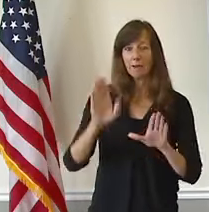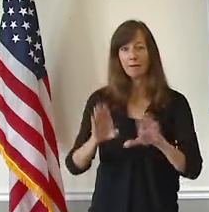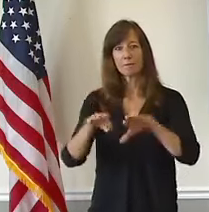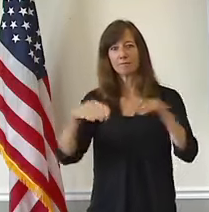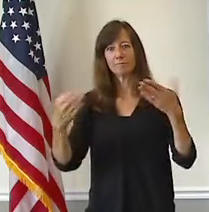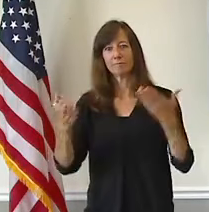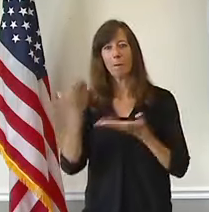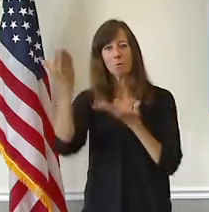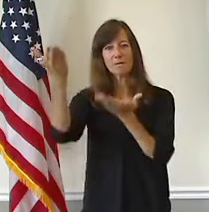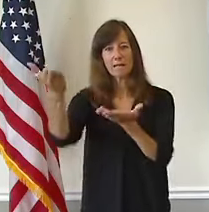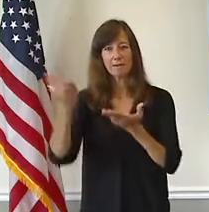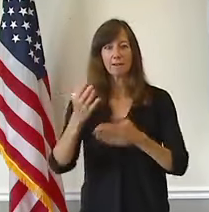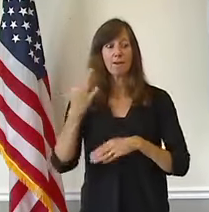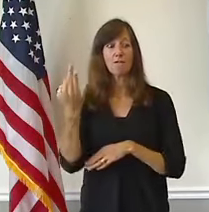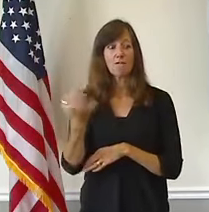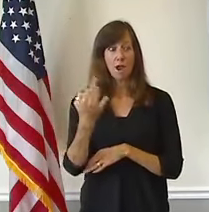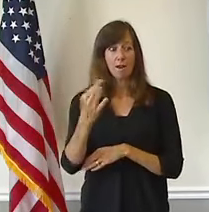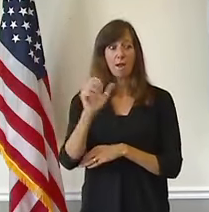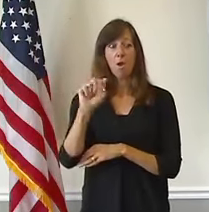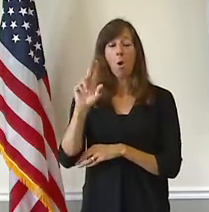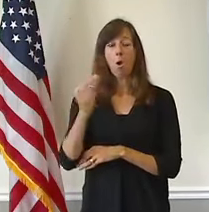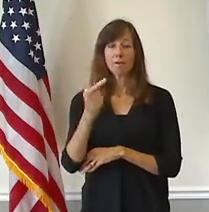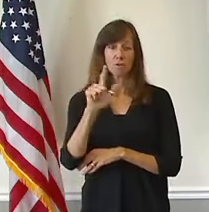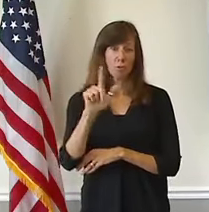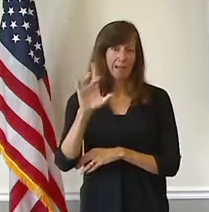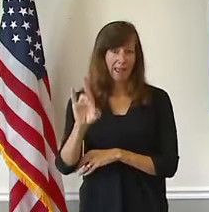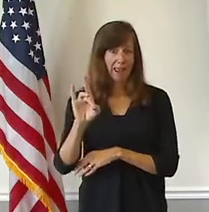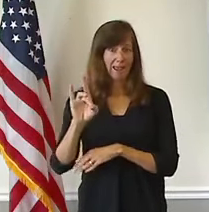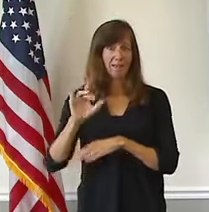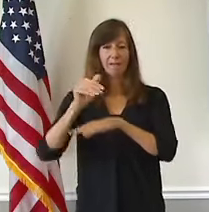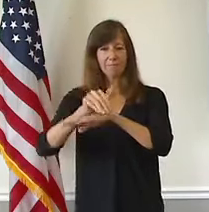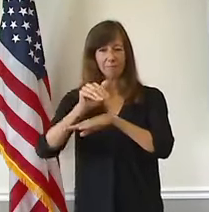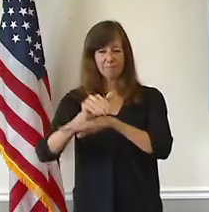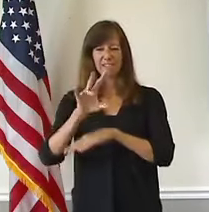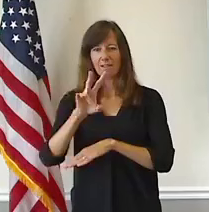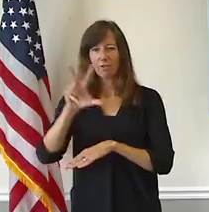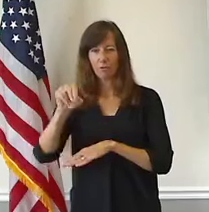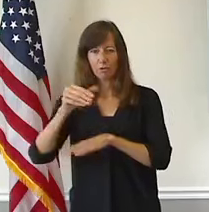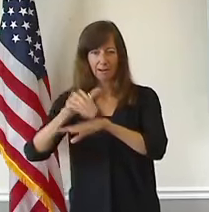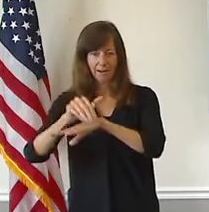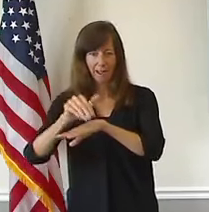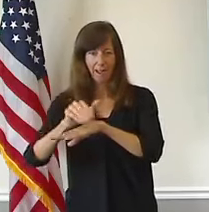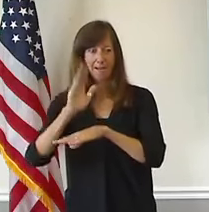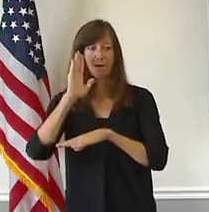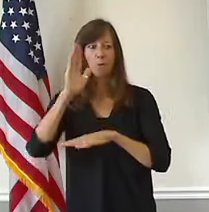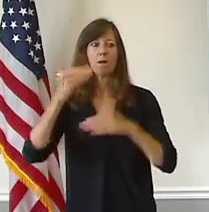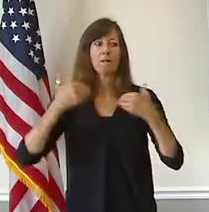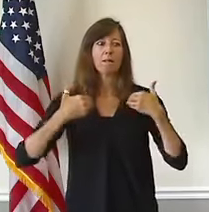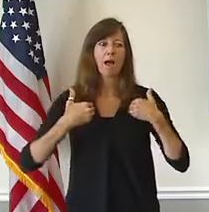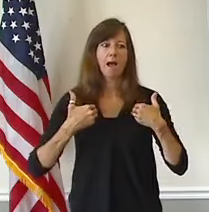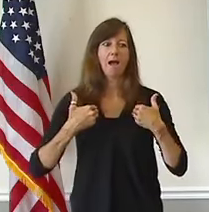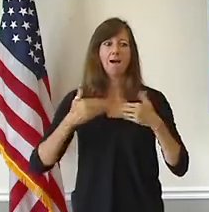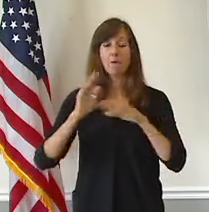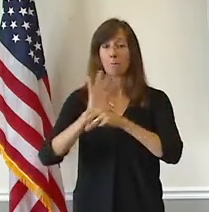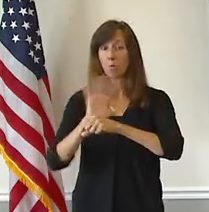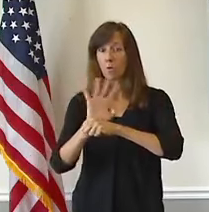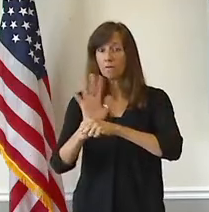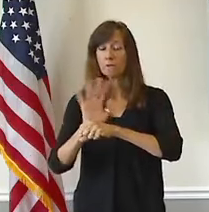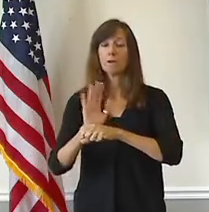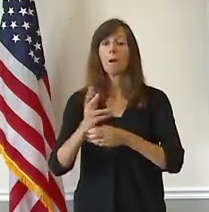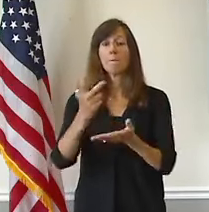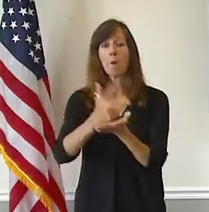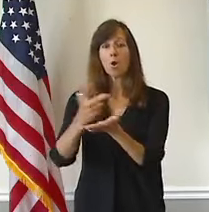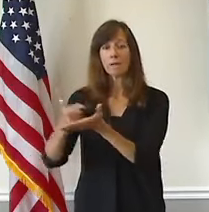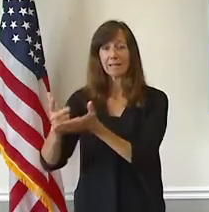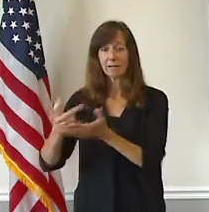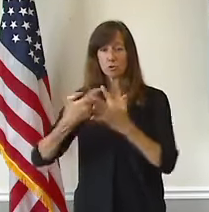We are presenting on Friday, August 28th, a nice night out at 7:30 p.m. Parking will begin at 6:30.